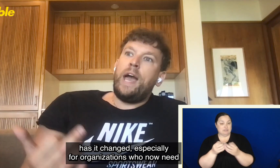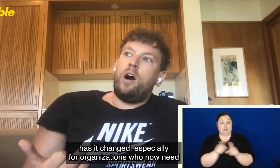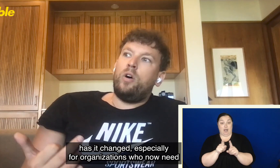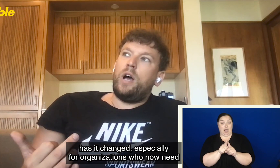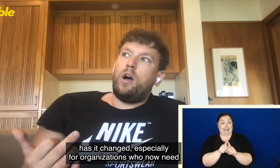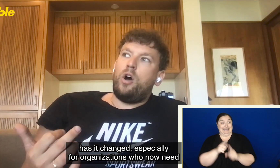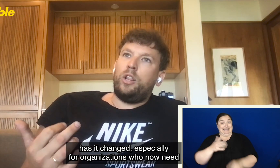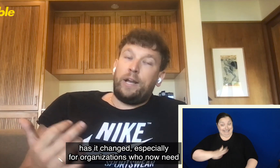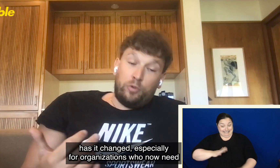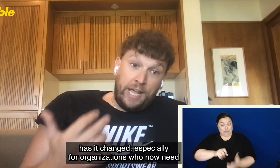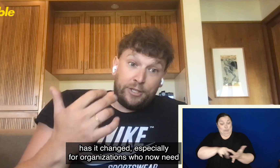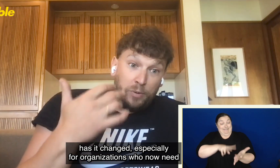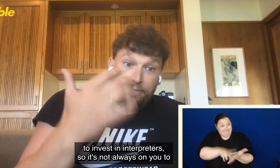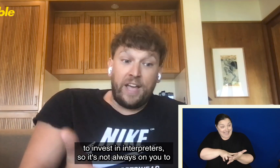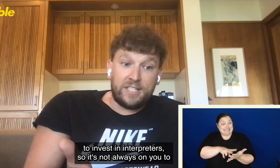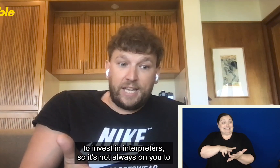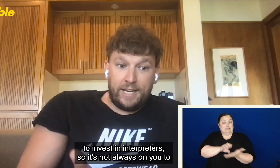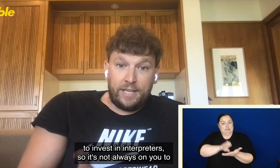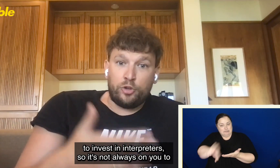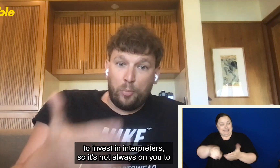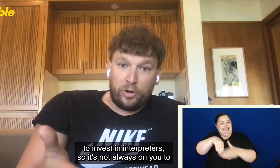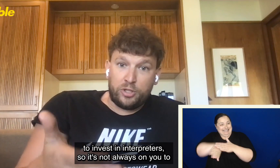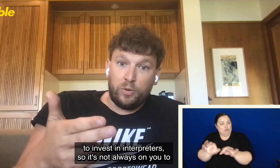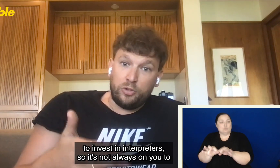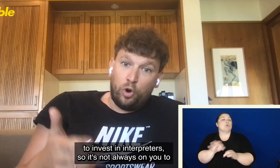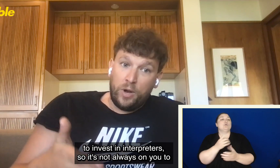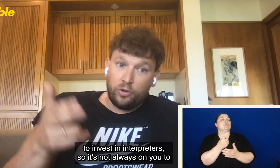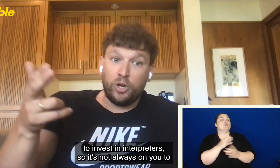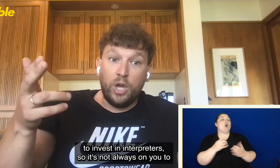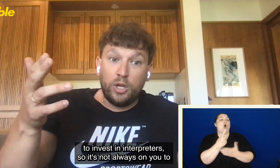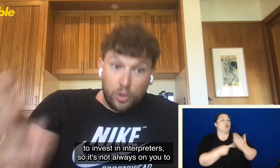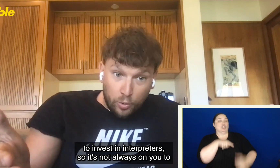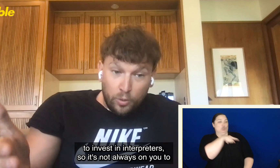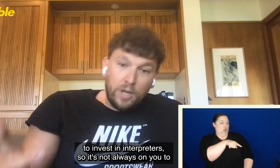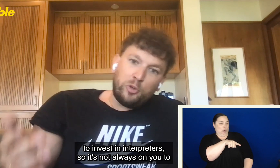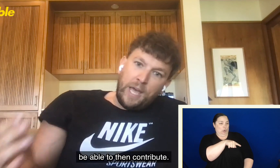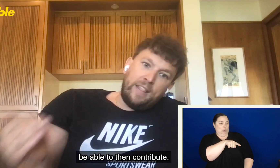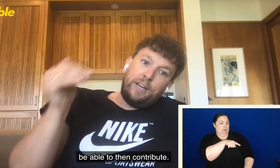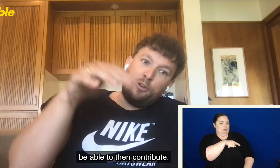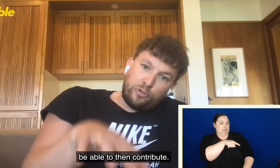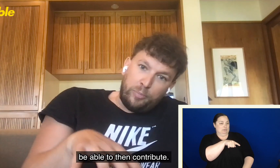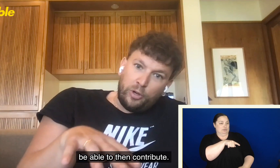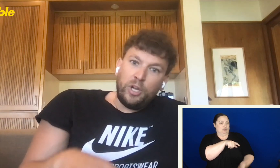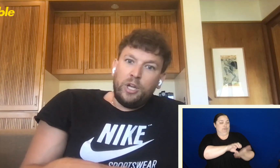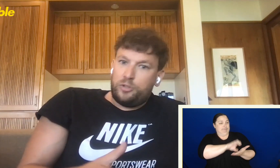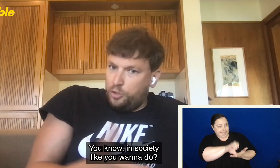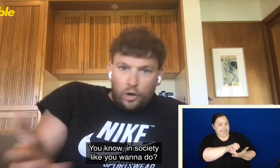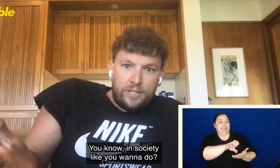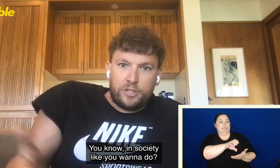who now need to invest in interpreters, so it's not always on you to be able to then